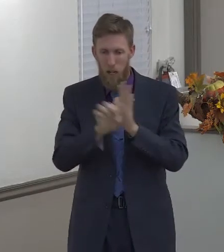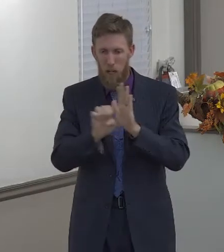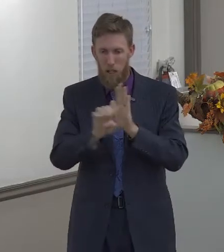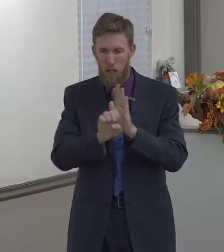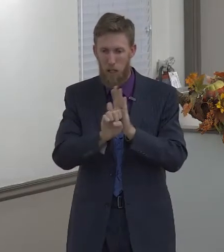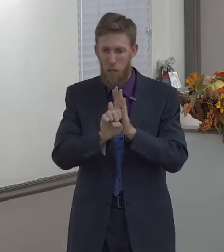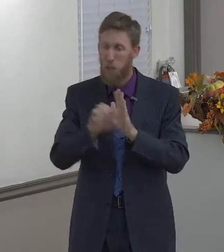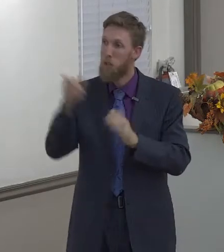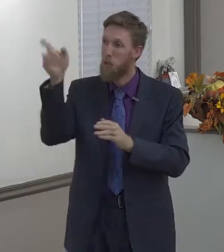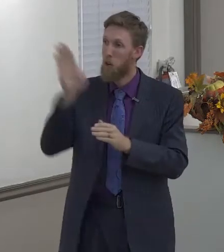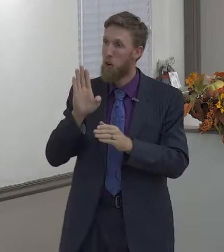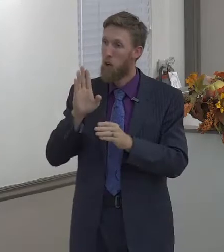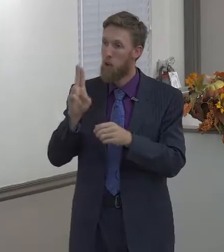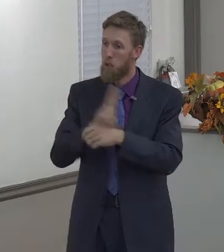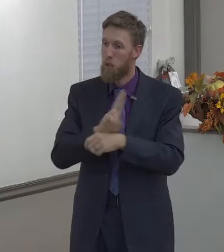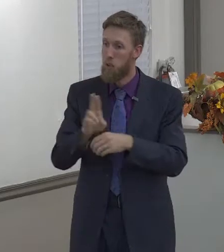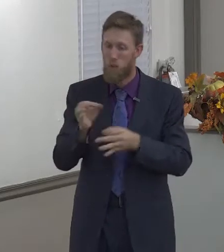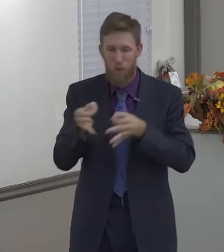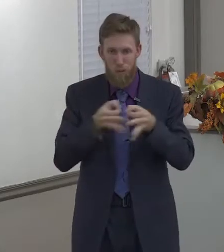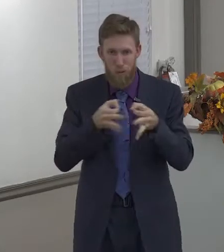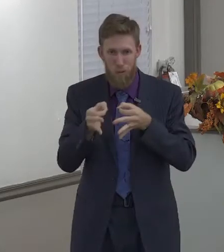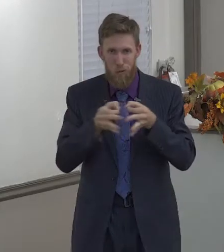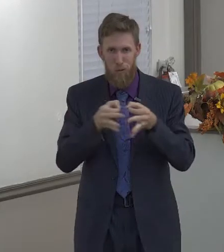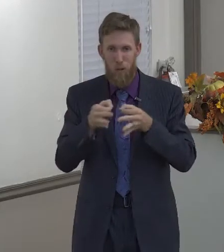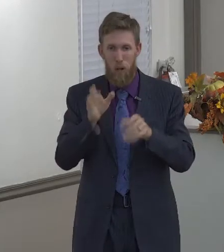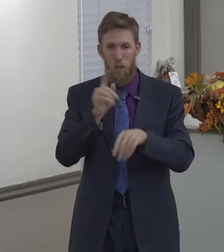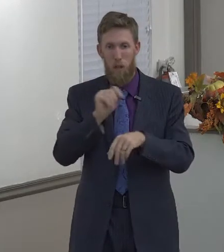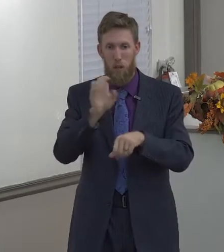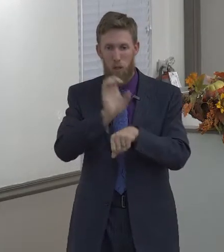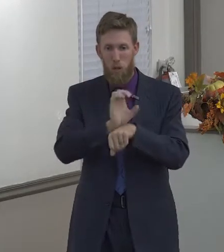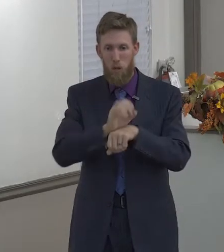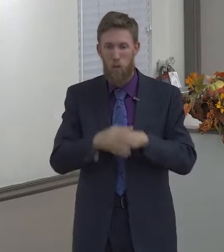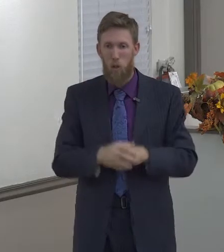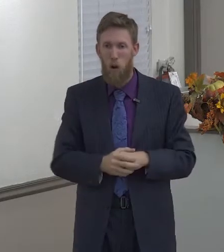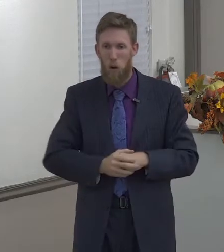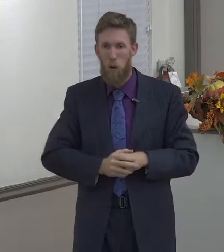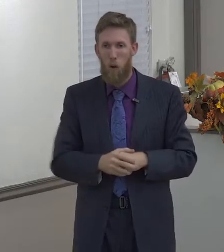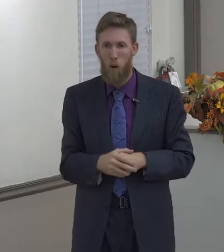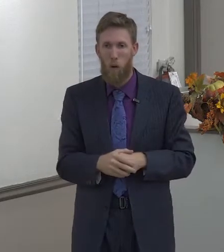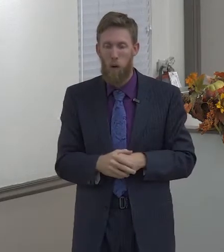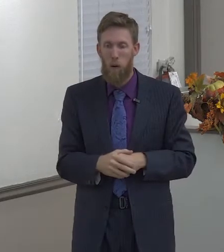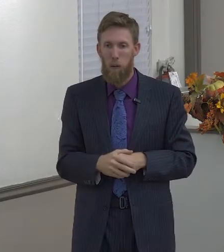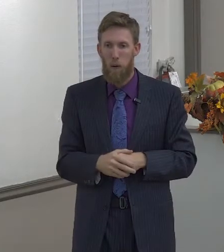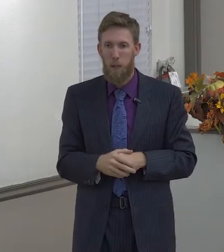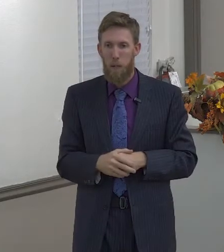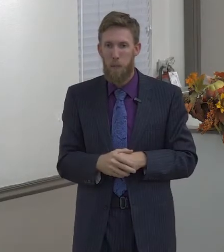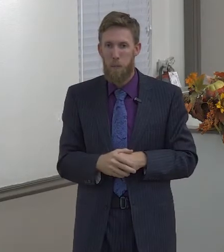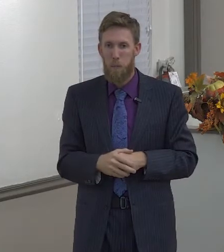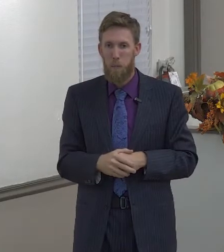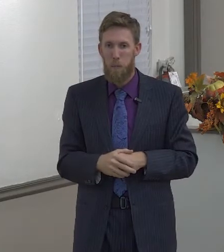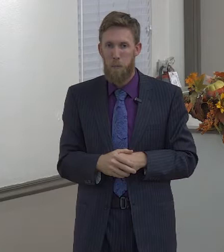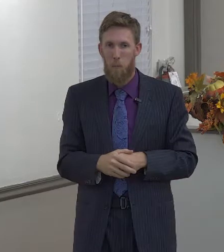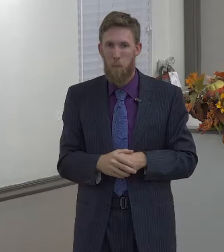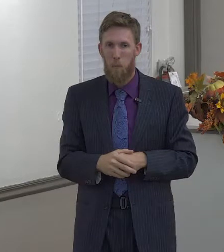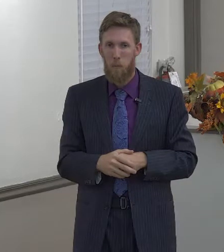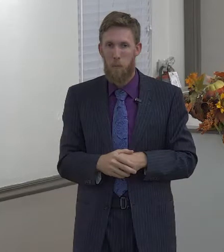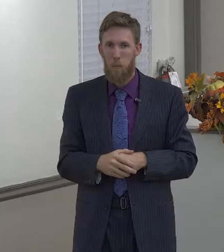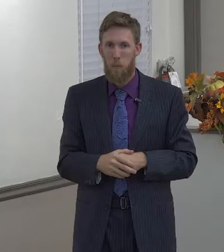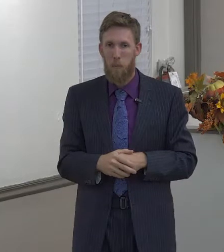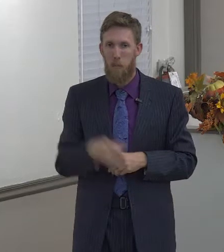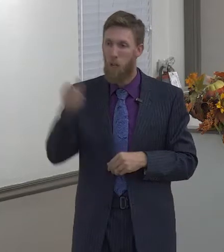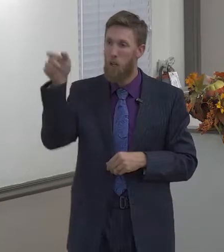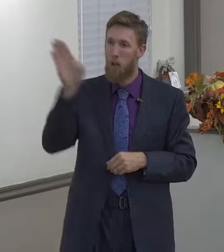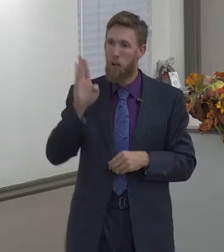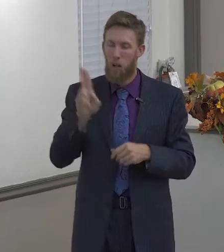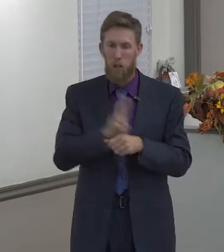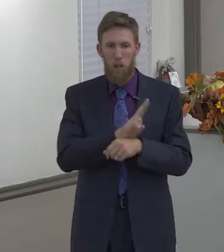uses a handful of others. And I think when you look at the other ways that God describes the church, it enlightens us and it